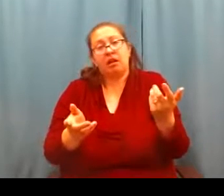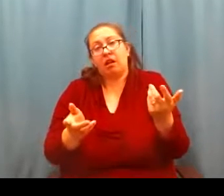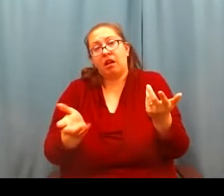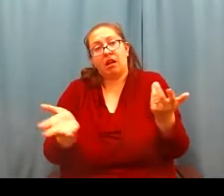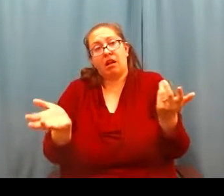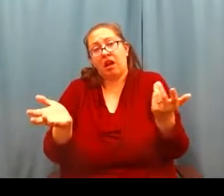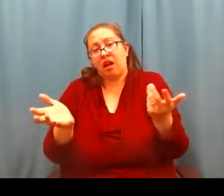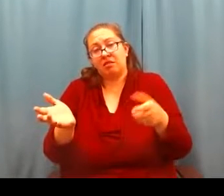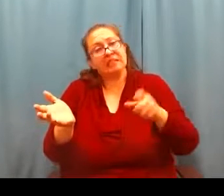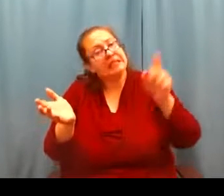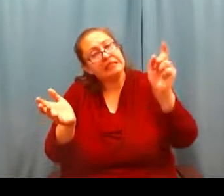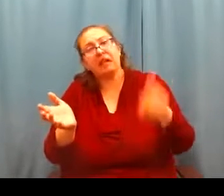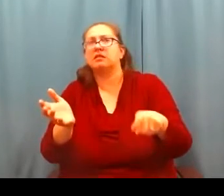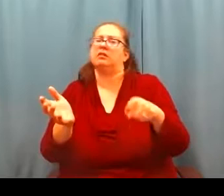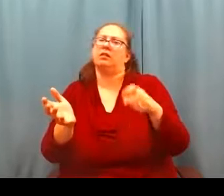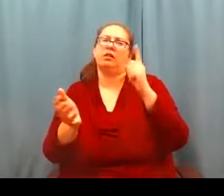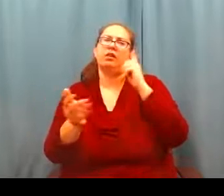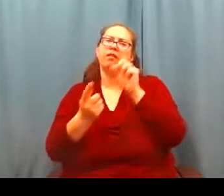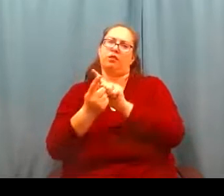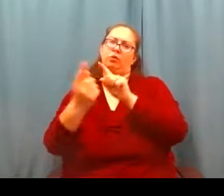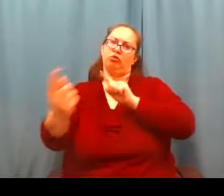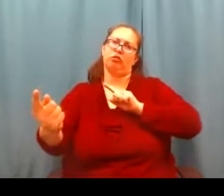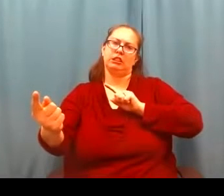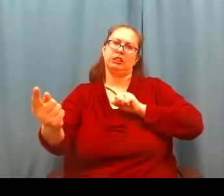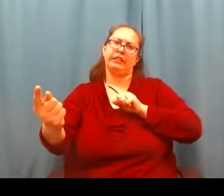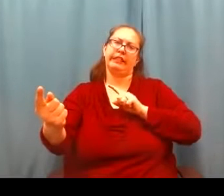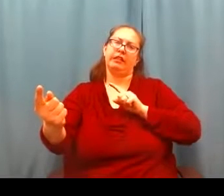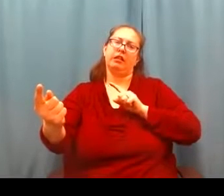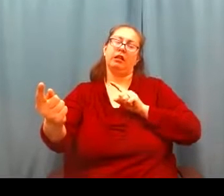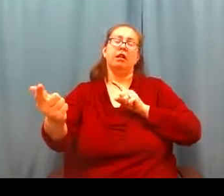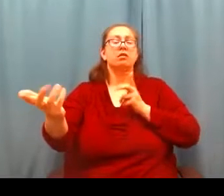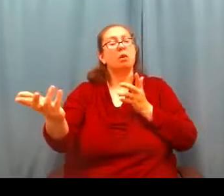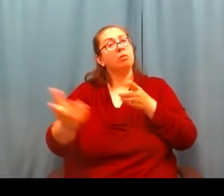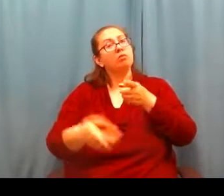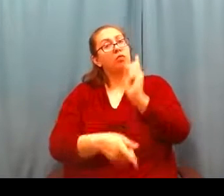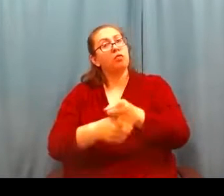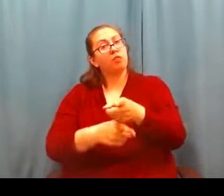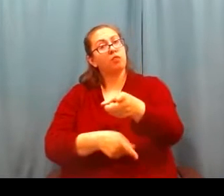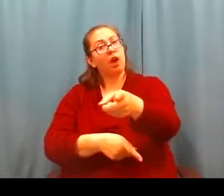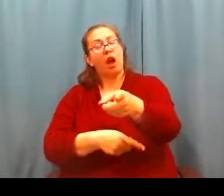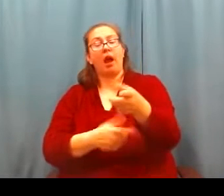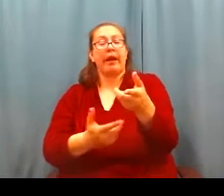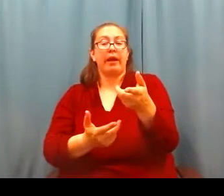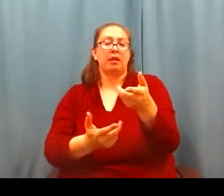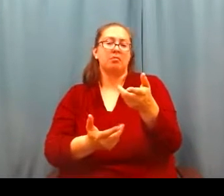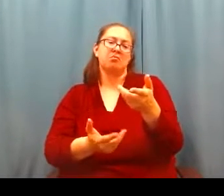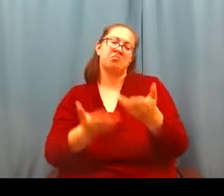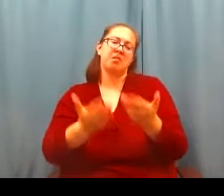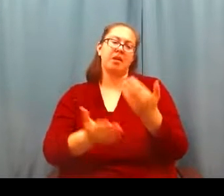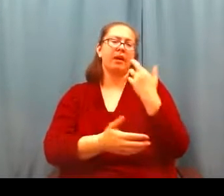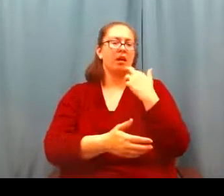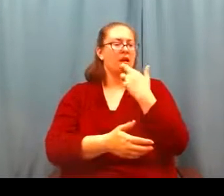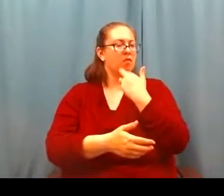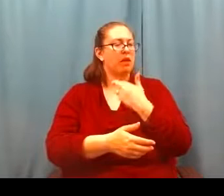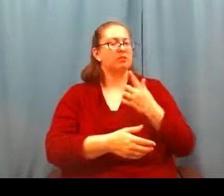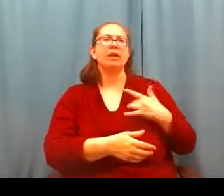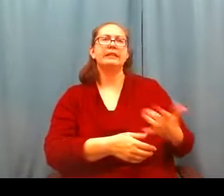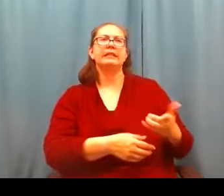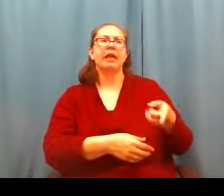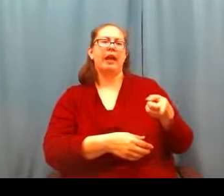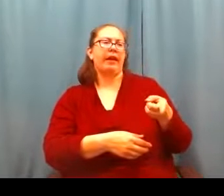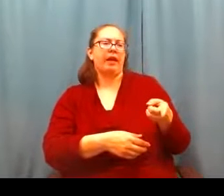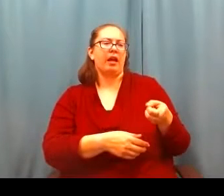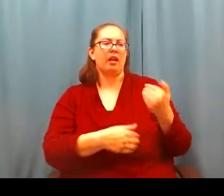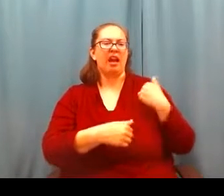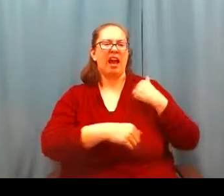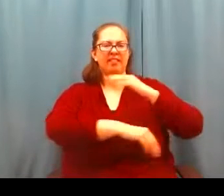implement the social distancing. So you're right, you might have a restaurant or a bar that normally has